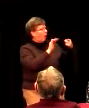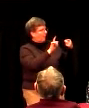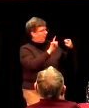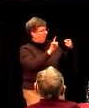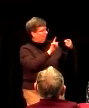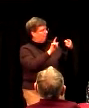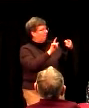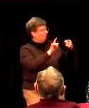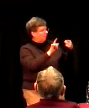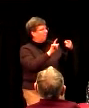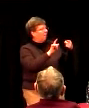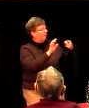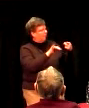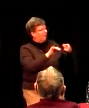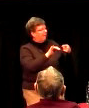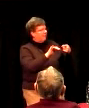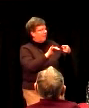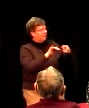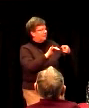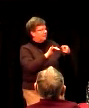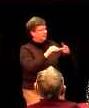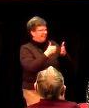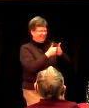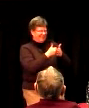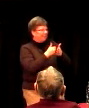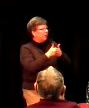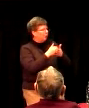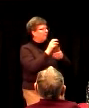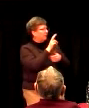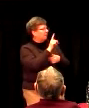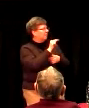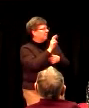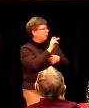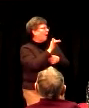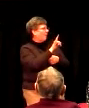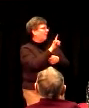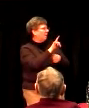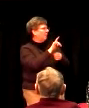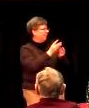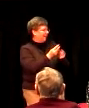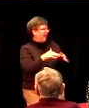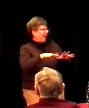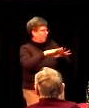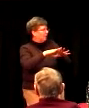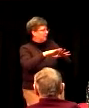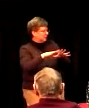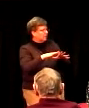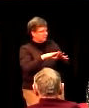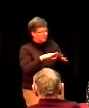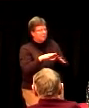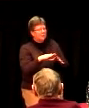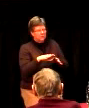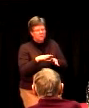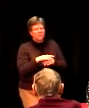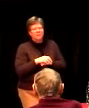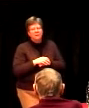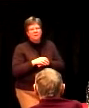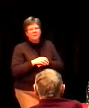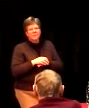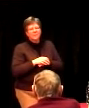form between the really tropical air masses and the continental air masses that form in the